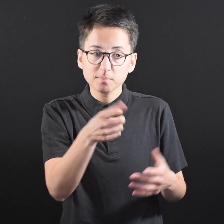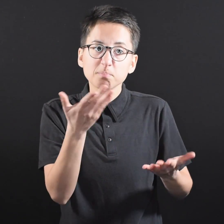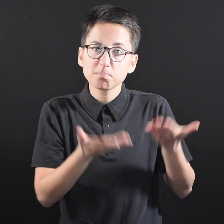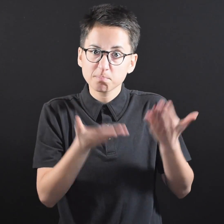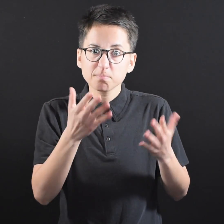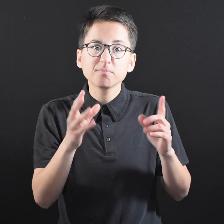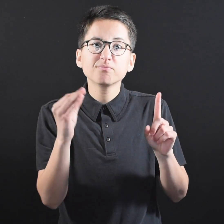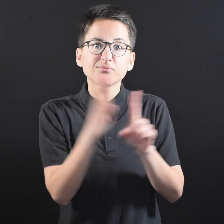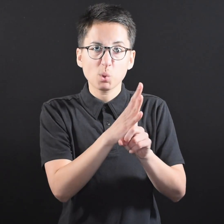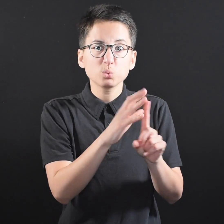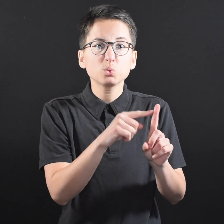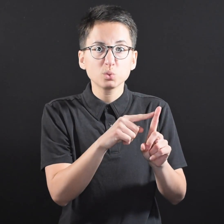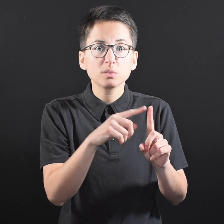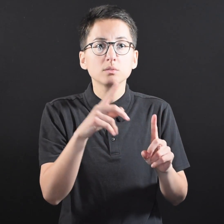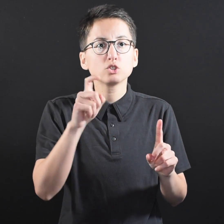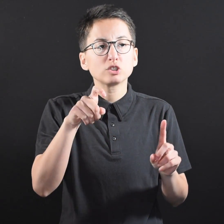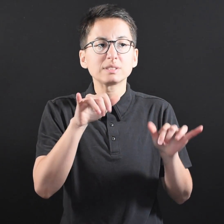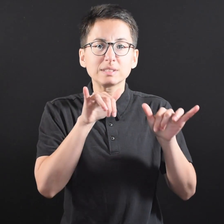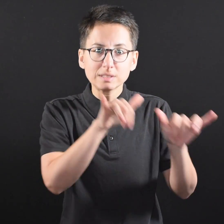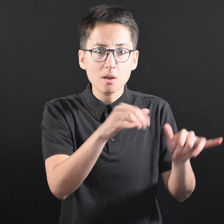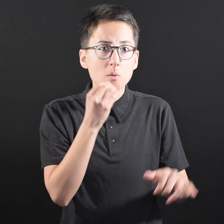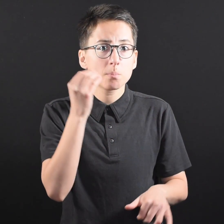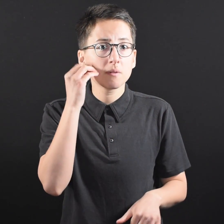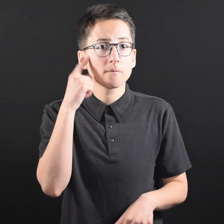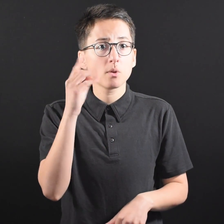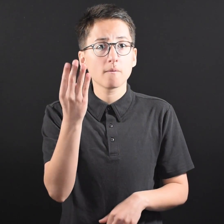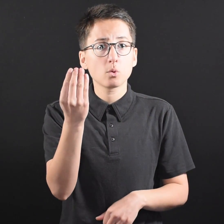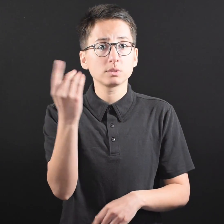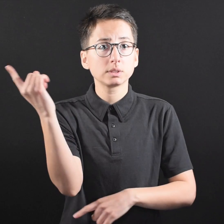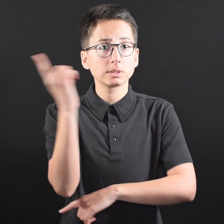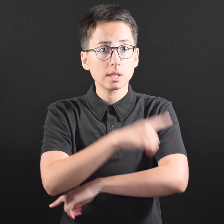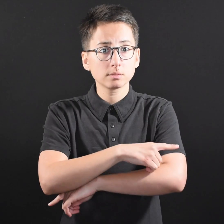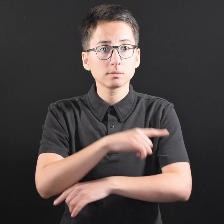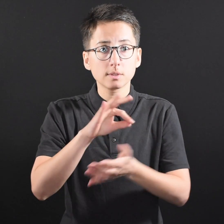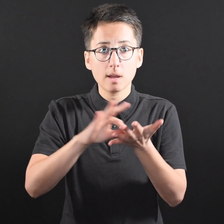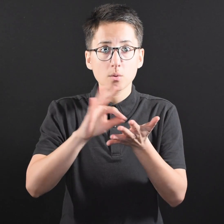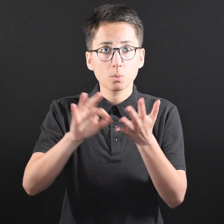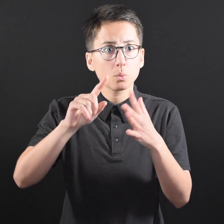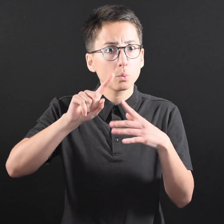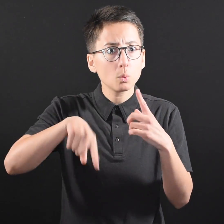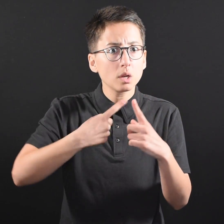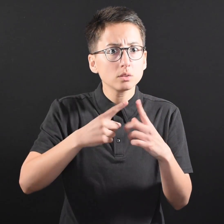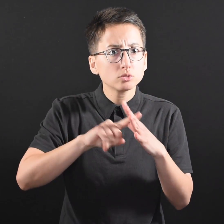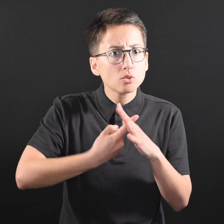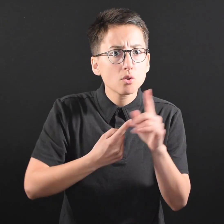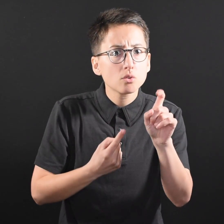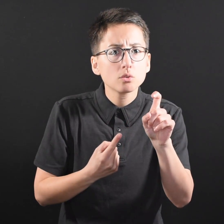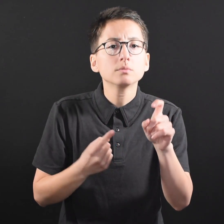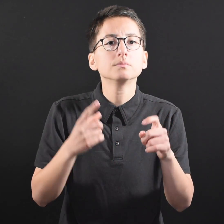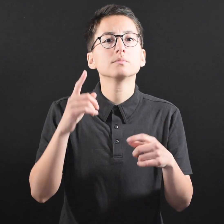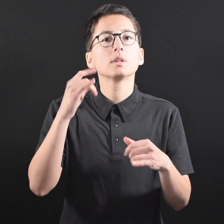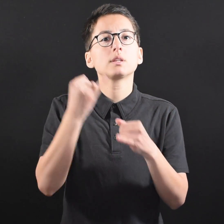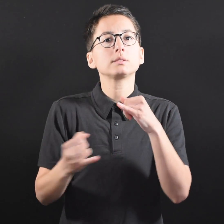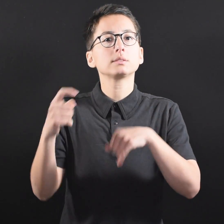stay home for 14 days, counting from their last close contact with the person who tested positive.